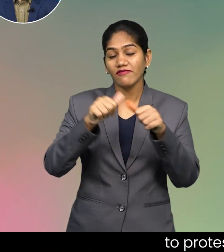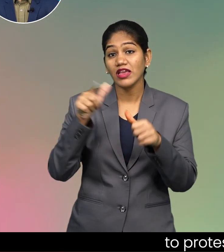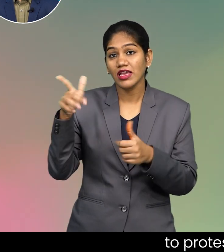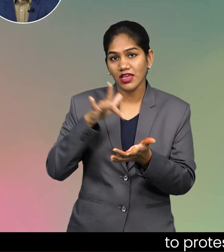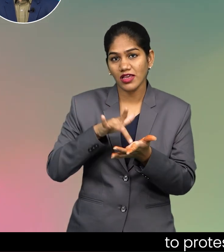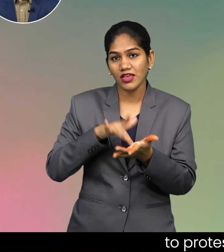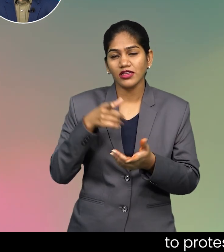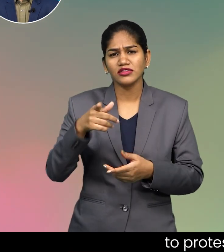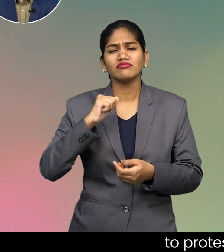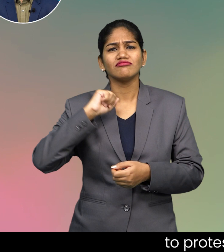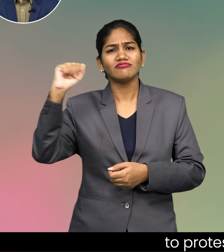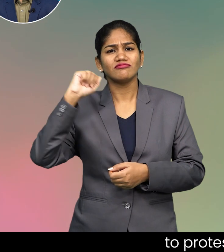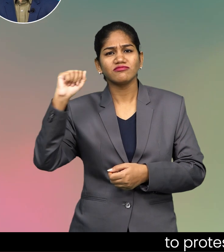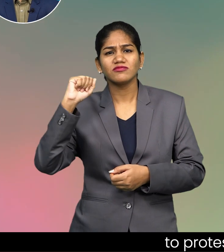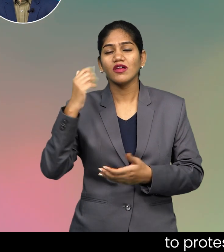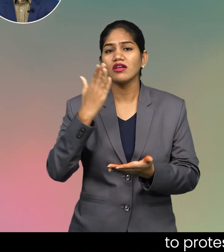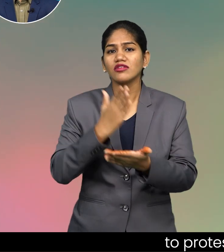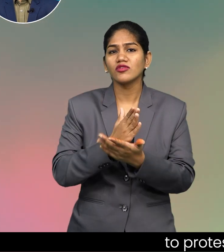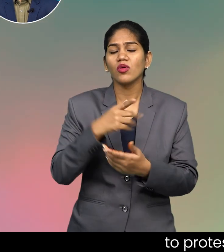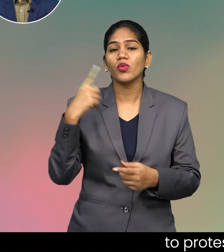To protest against the British.